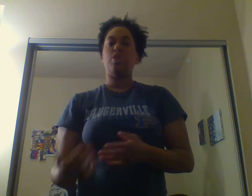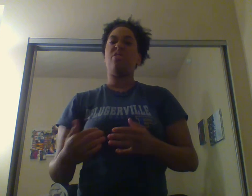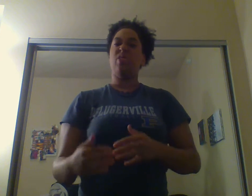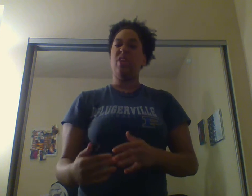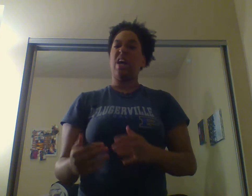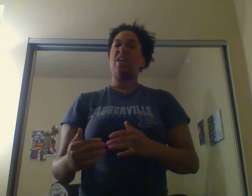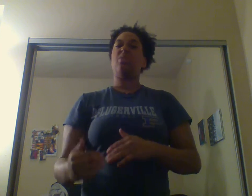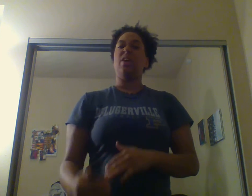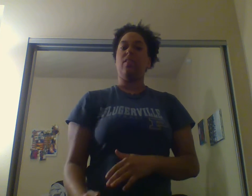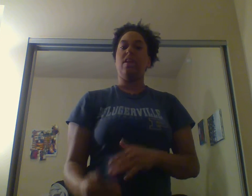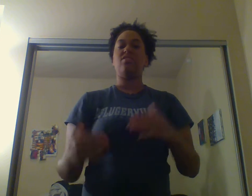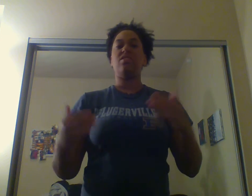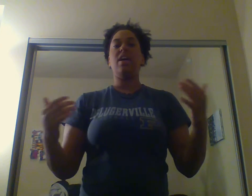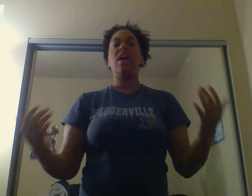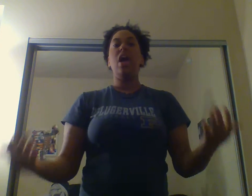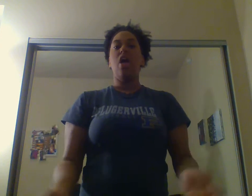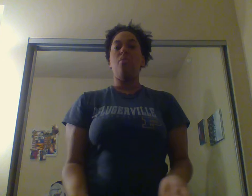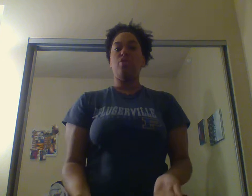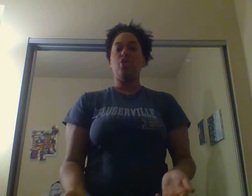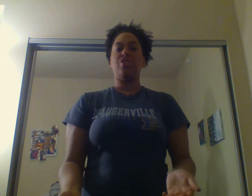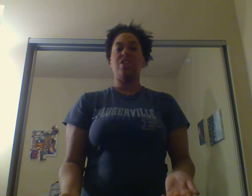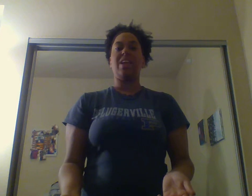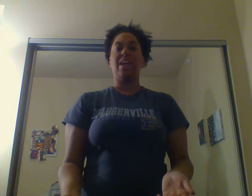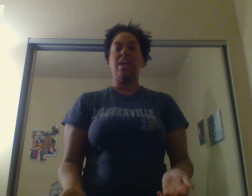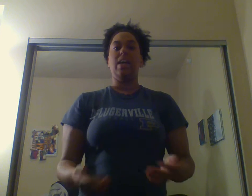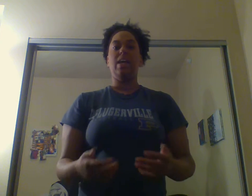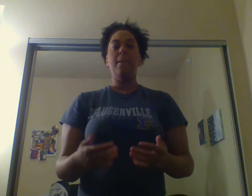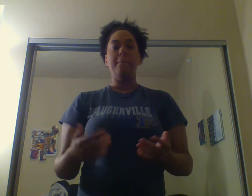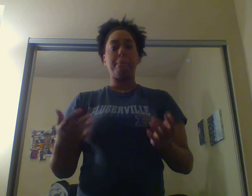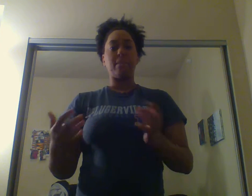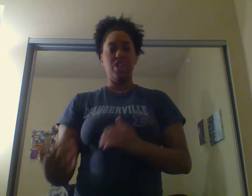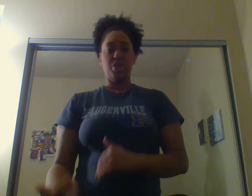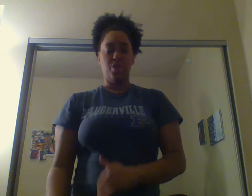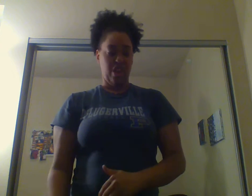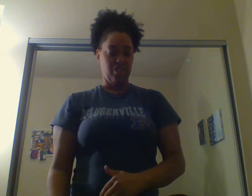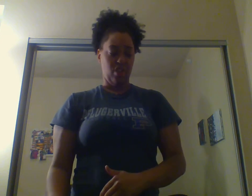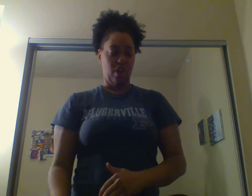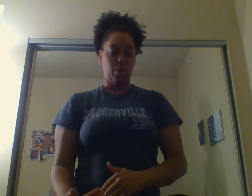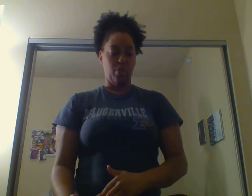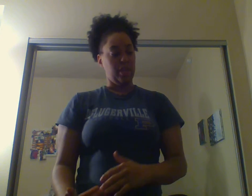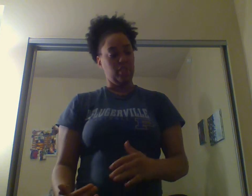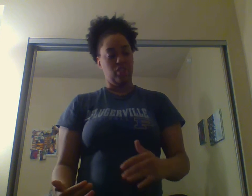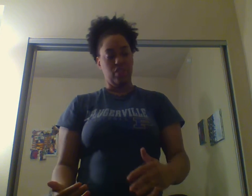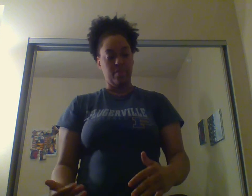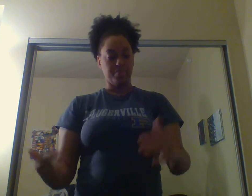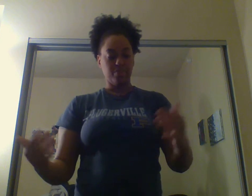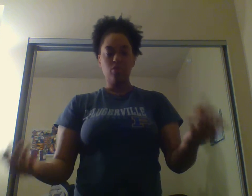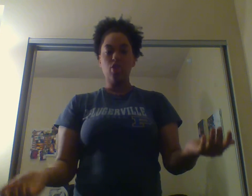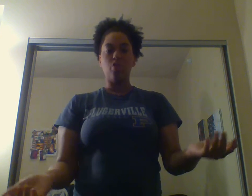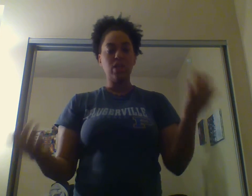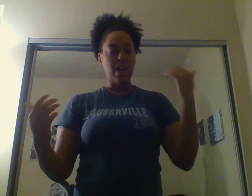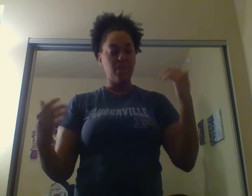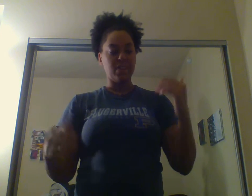feel inadequate and less than, and resulting in a deterioration of the relationship. Real life